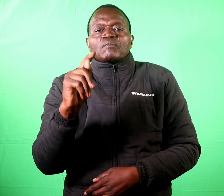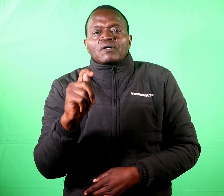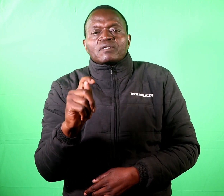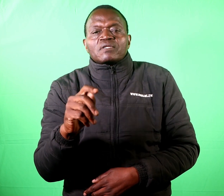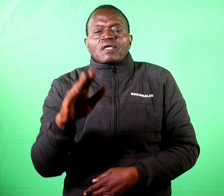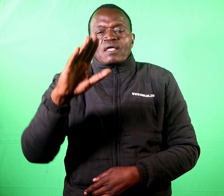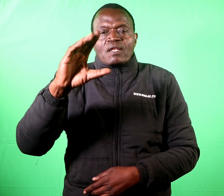kilometer,